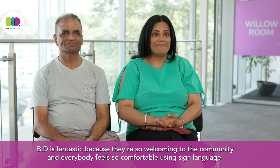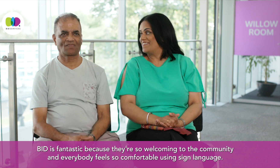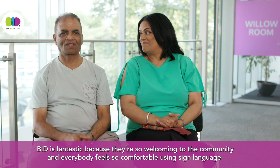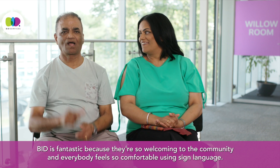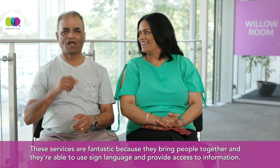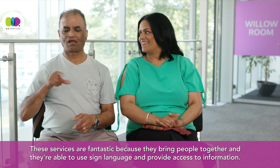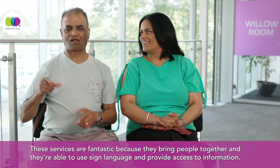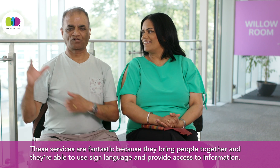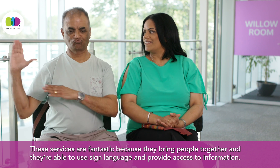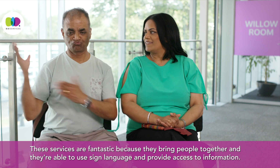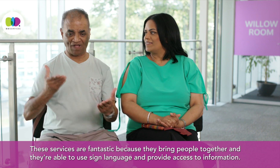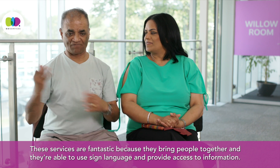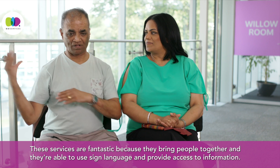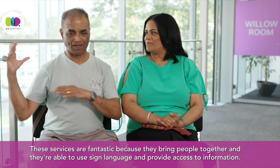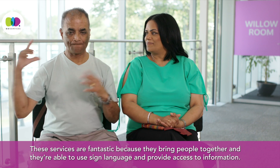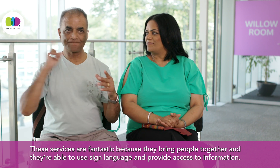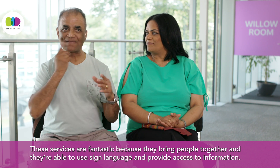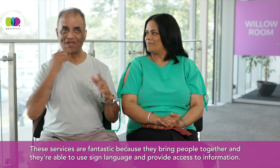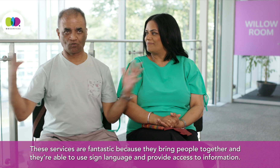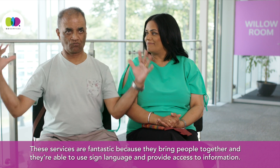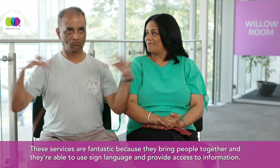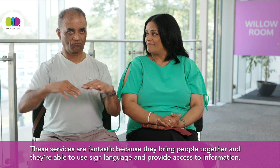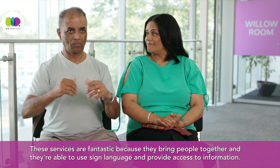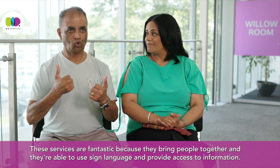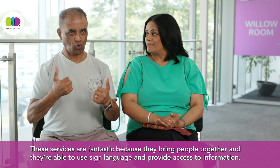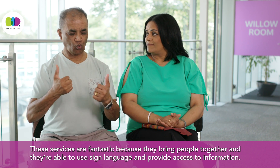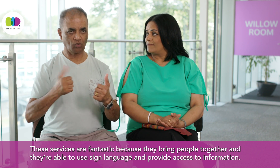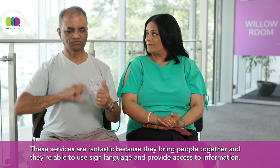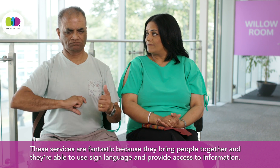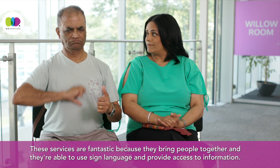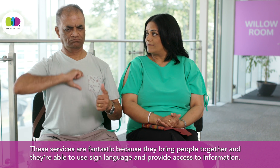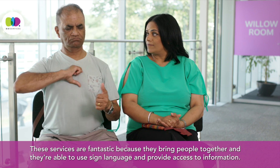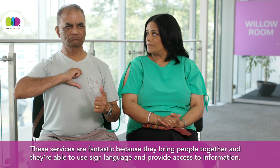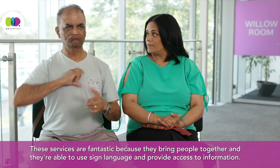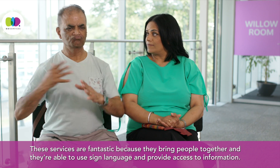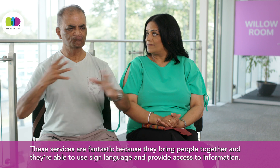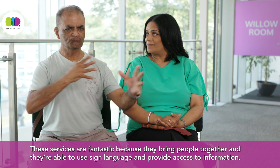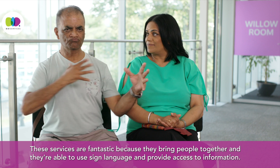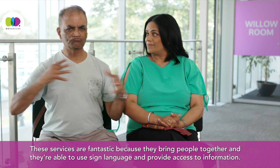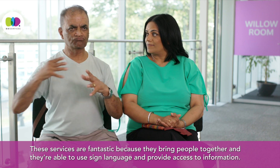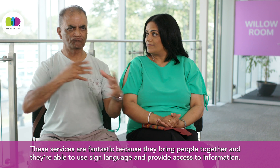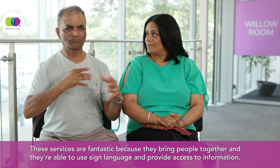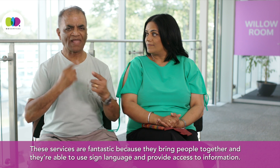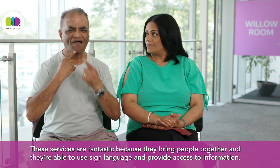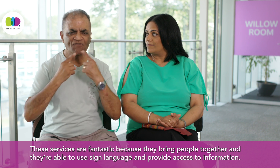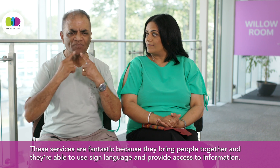language. These services are fantastic because they bring people together and they're able to use sign language